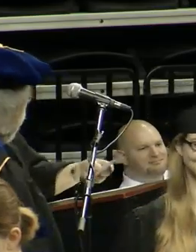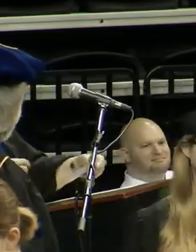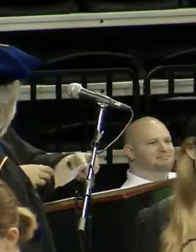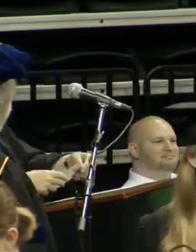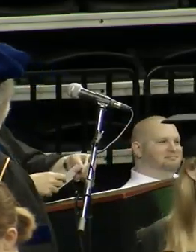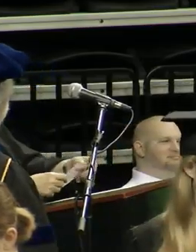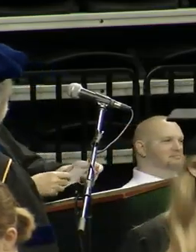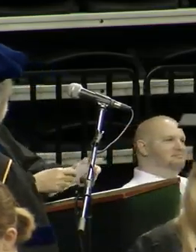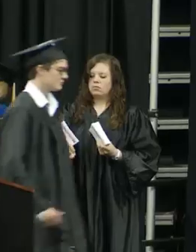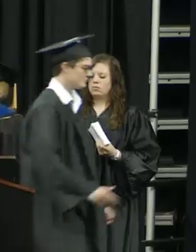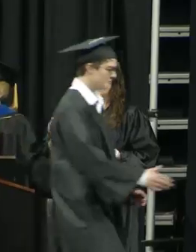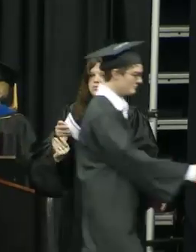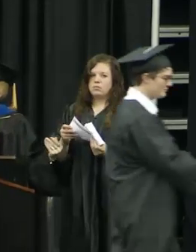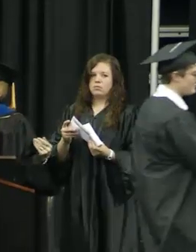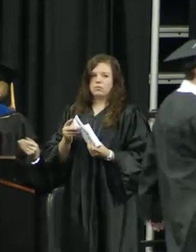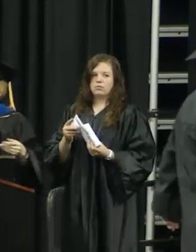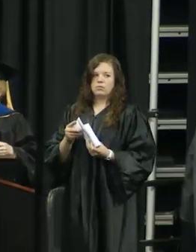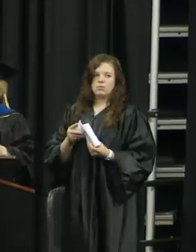Byron Carlson.